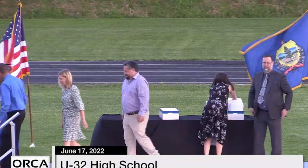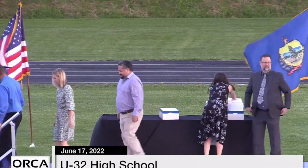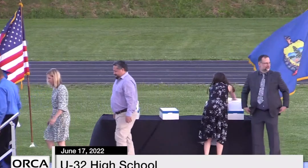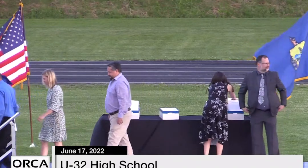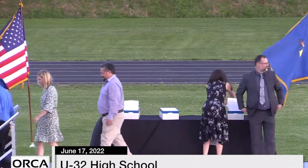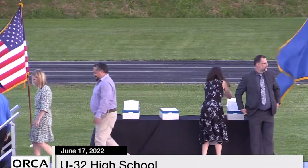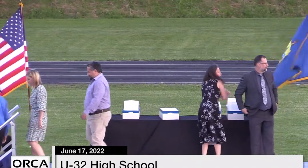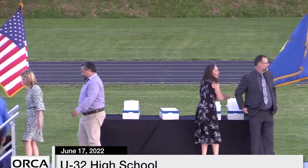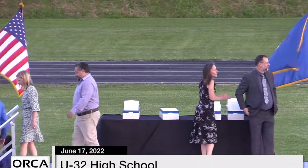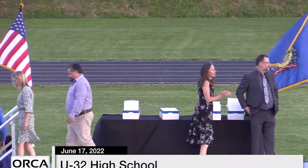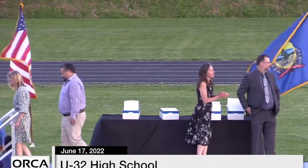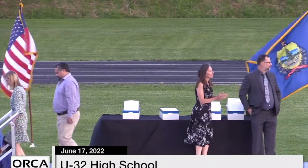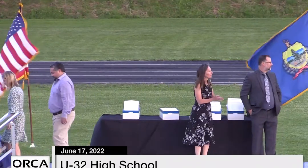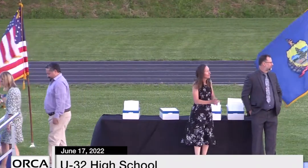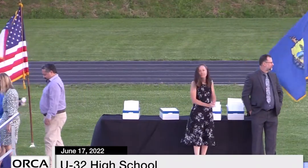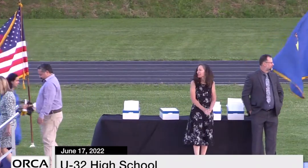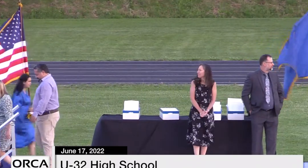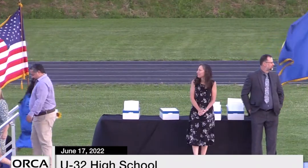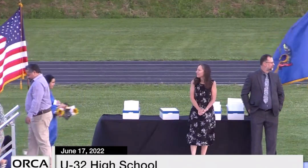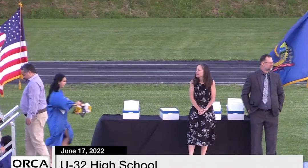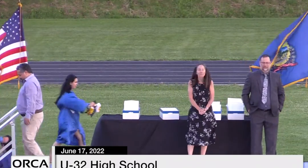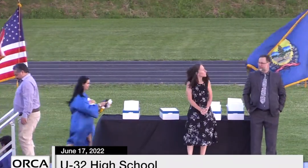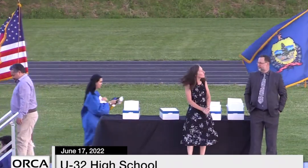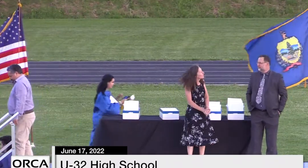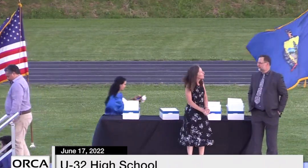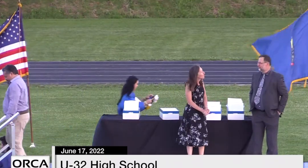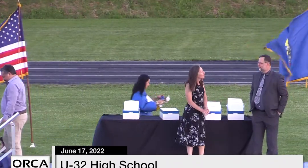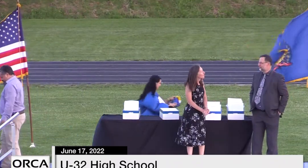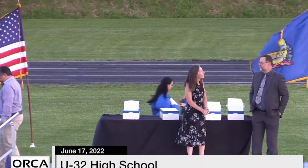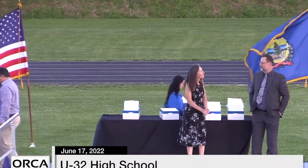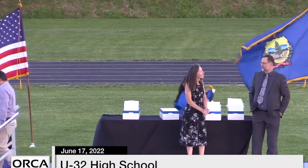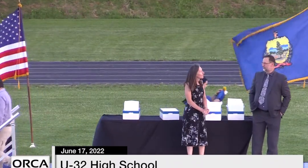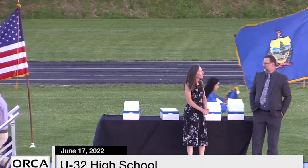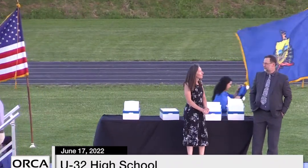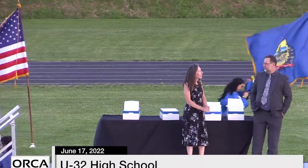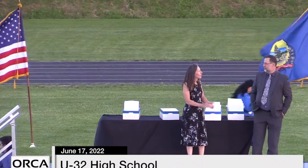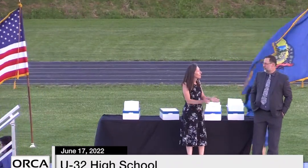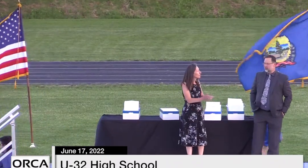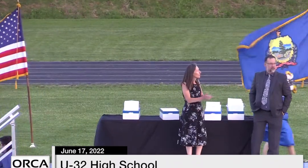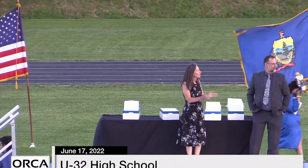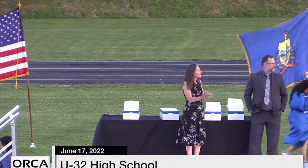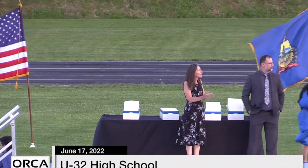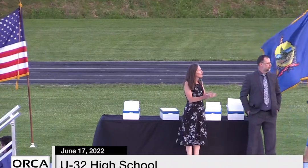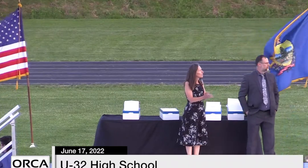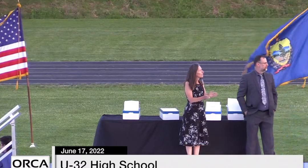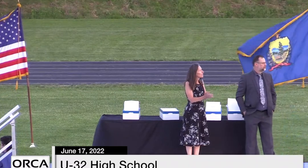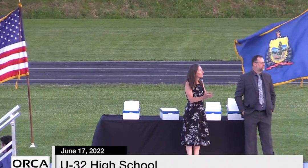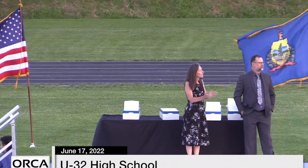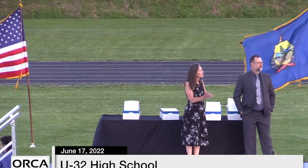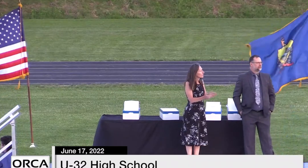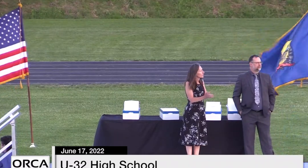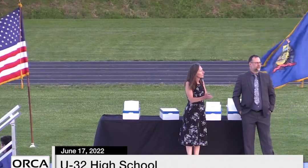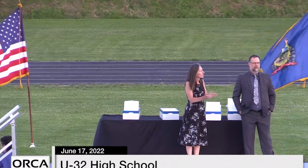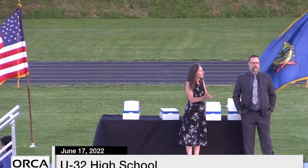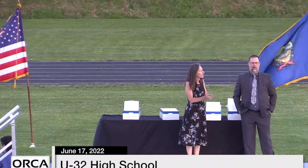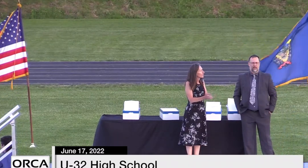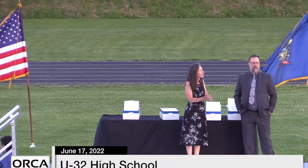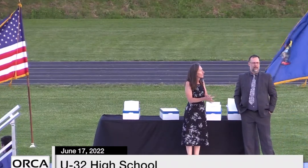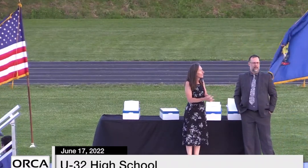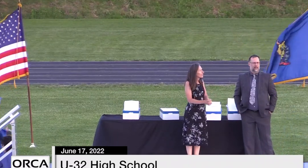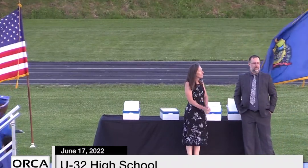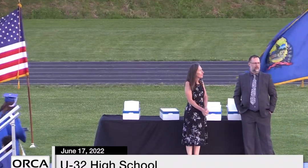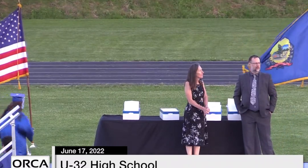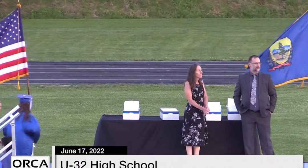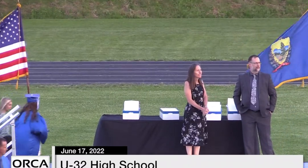Please welcome school board member Vera Frazier to the stage. I'd also like to welcome teacher